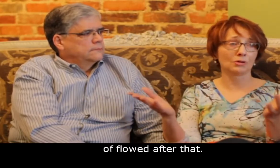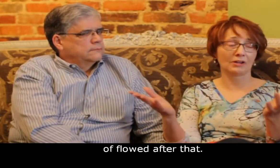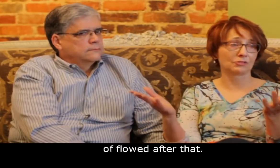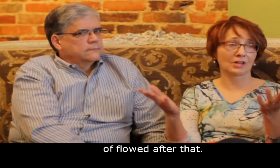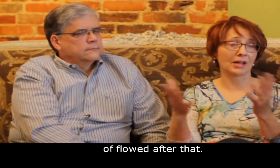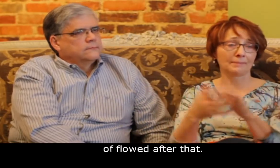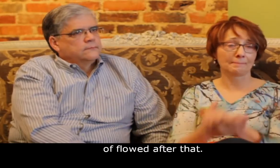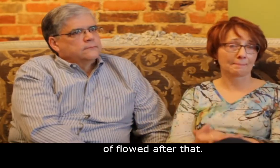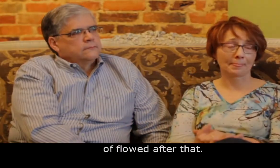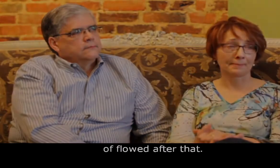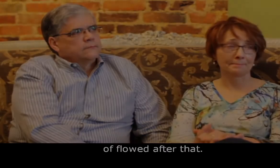after that.